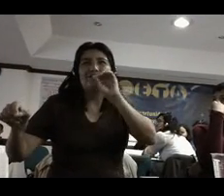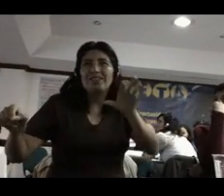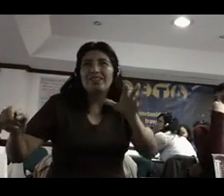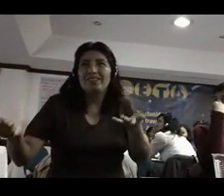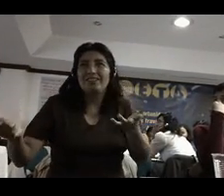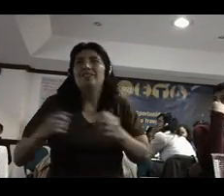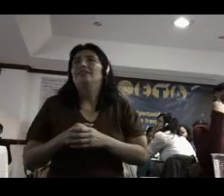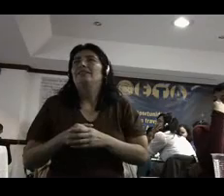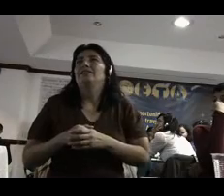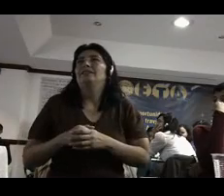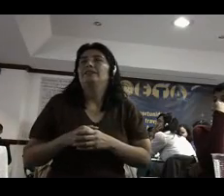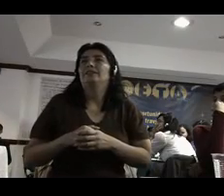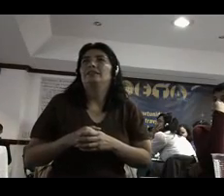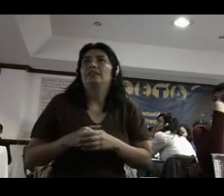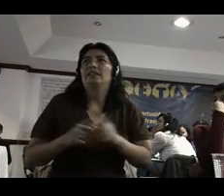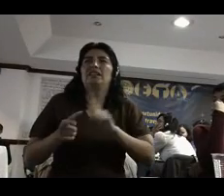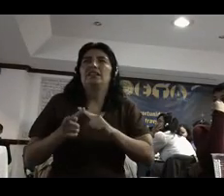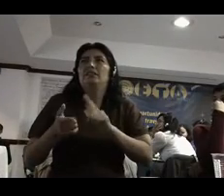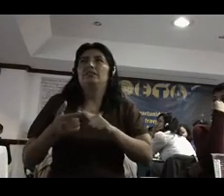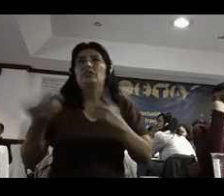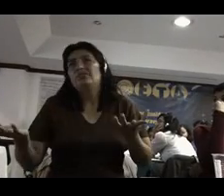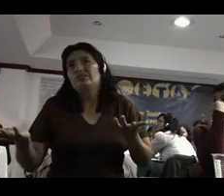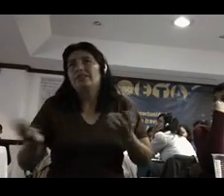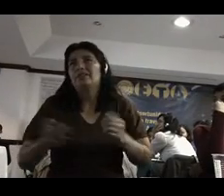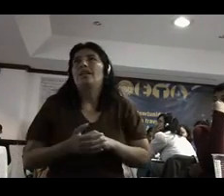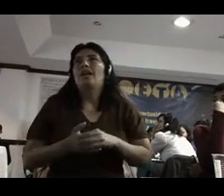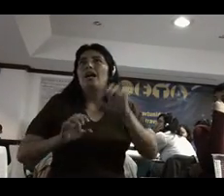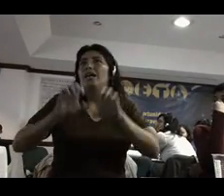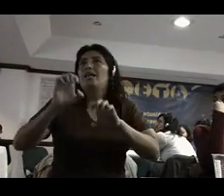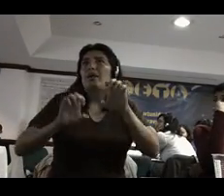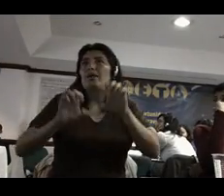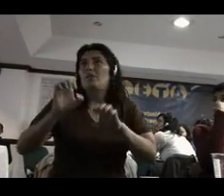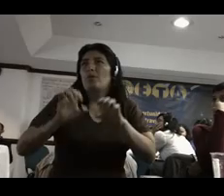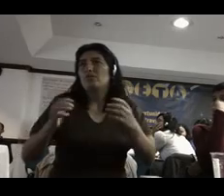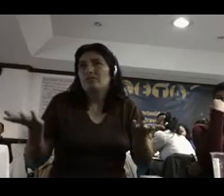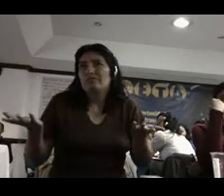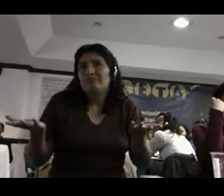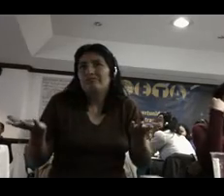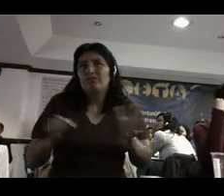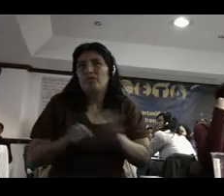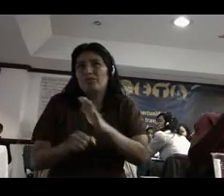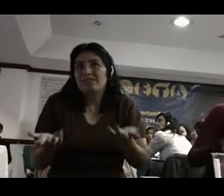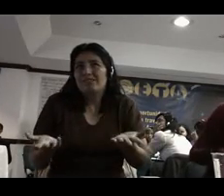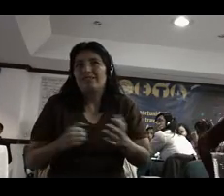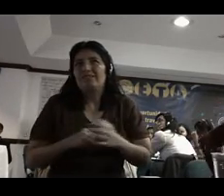And in fact, it actually creates fear in some participants. Yes, David?